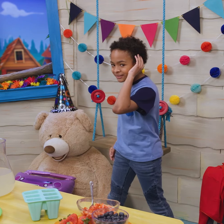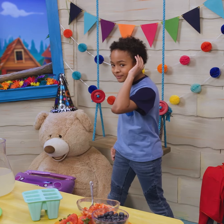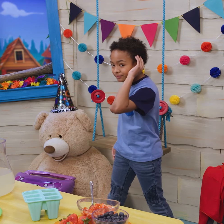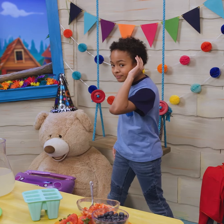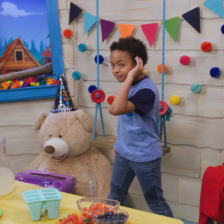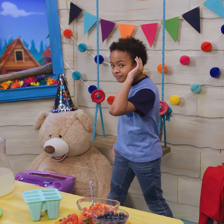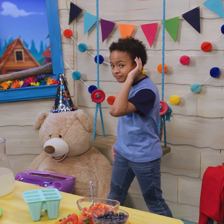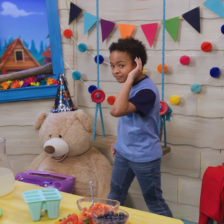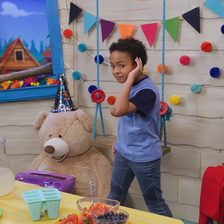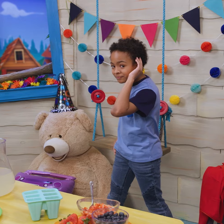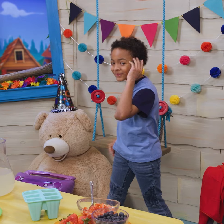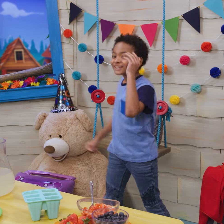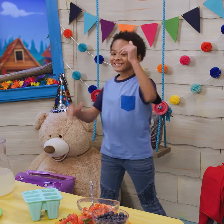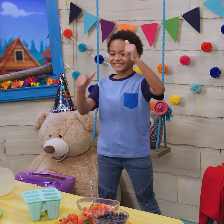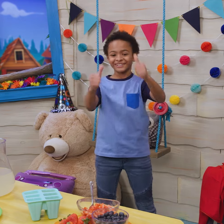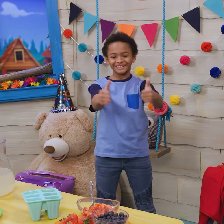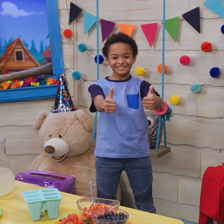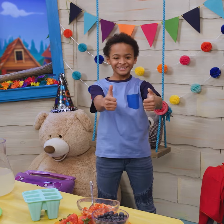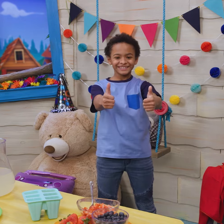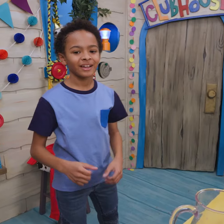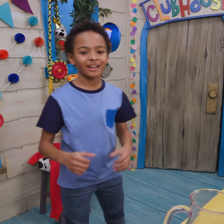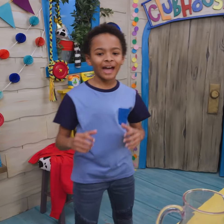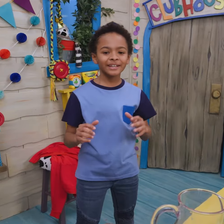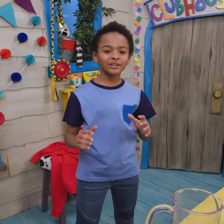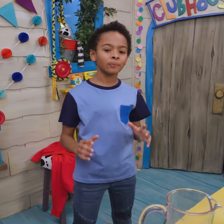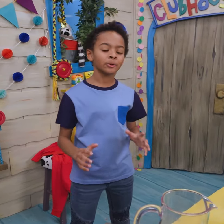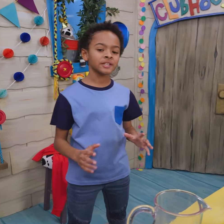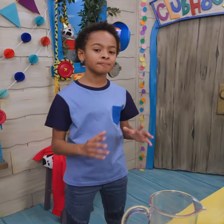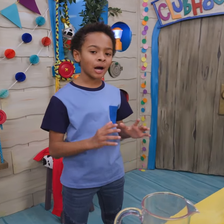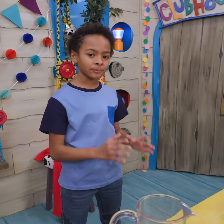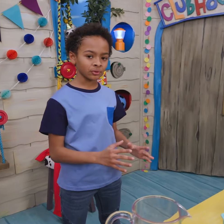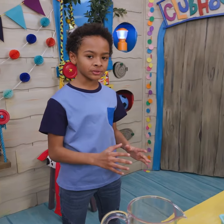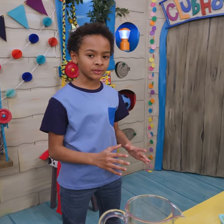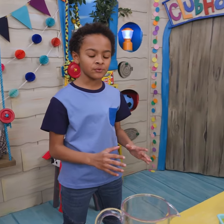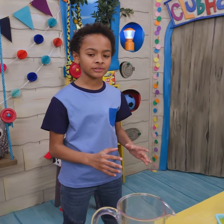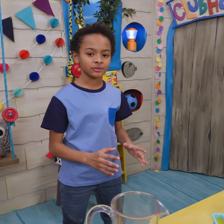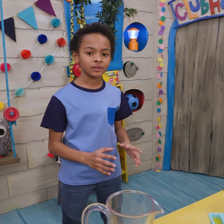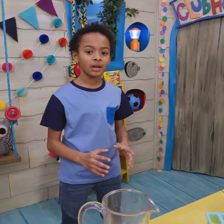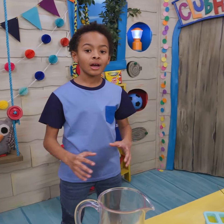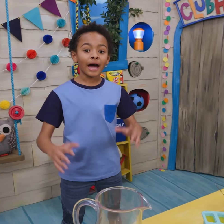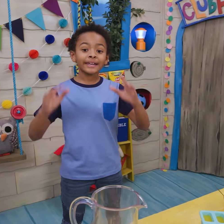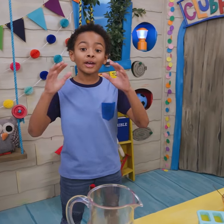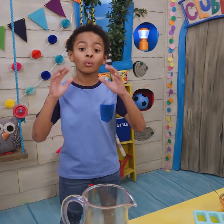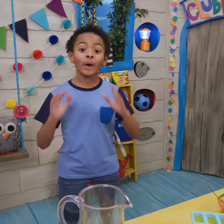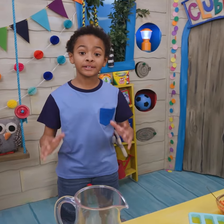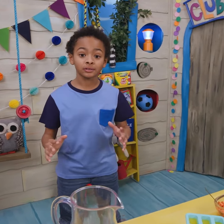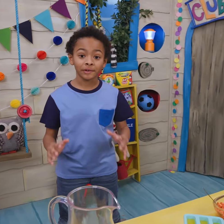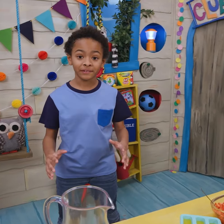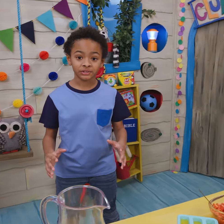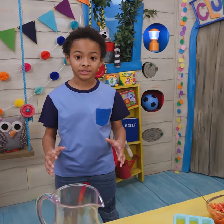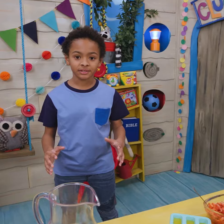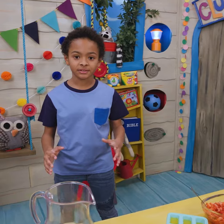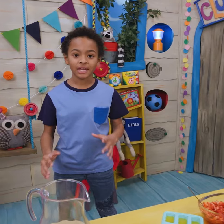it got it good I need to go put these popsicles in the freezer I can't wait to Love Like Jesus and